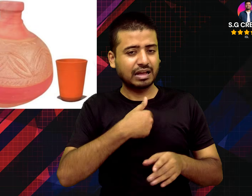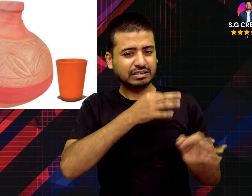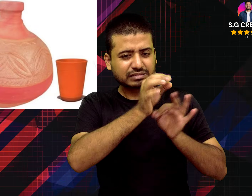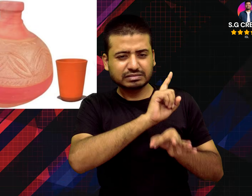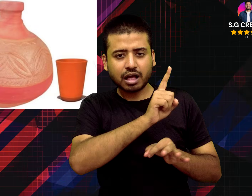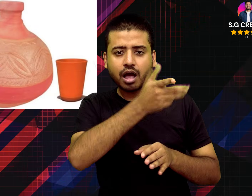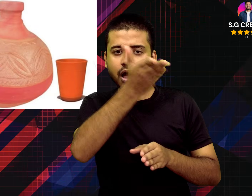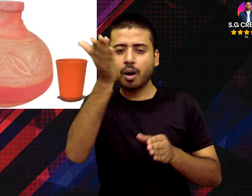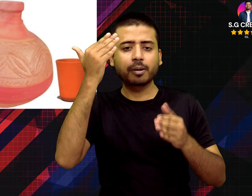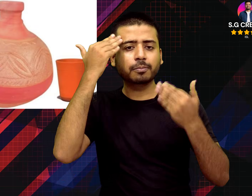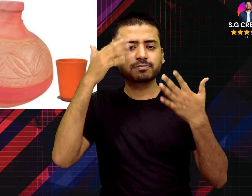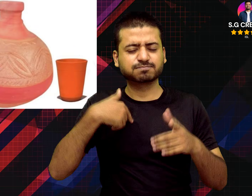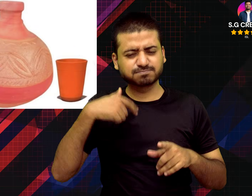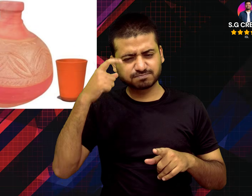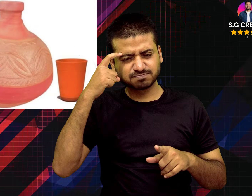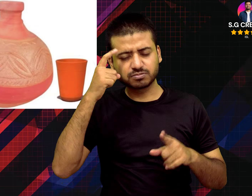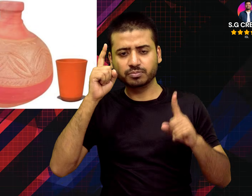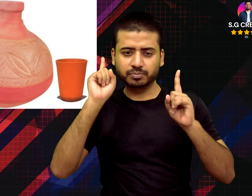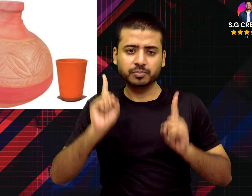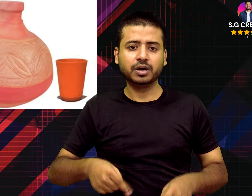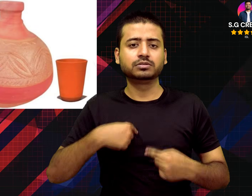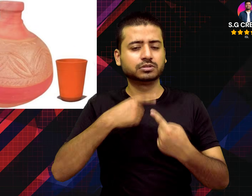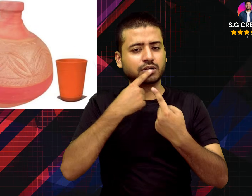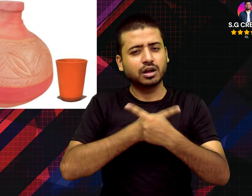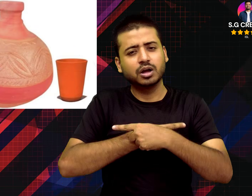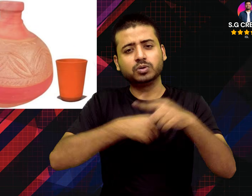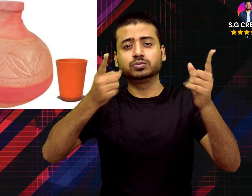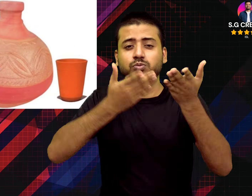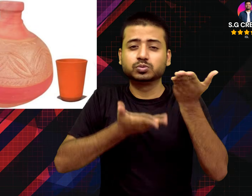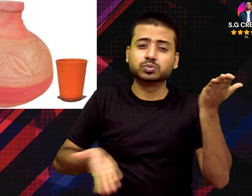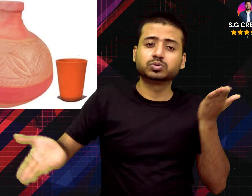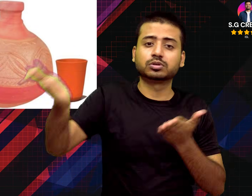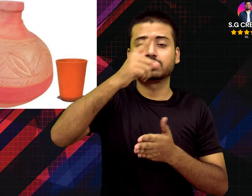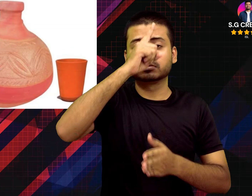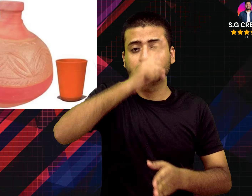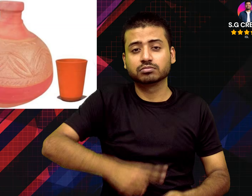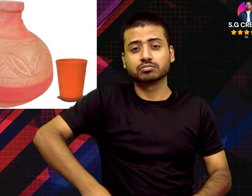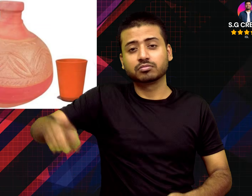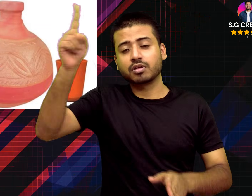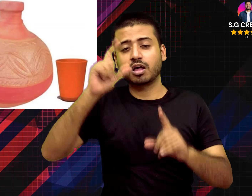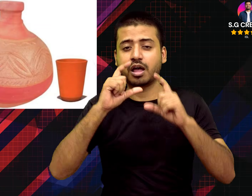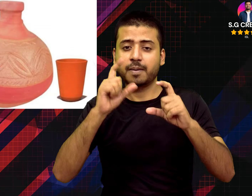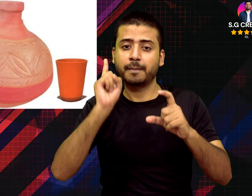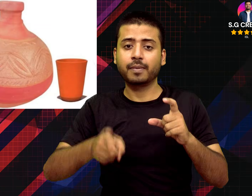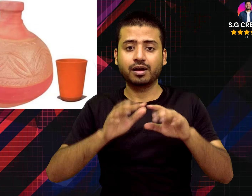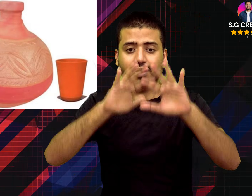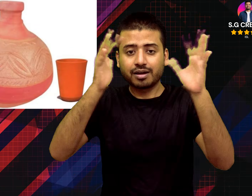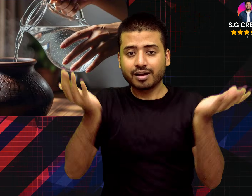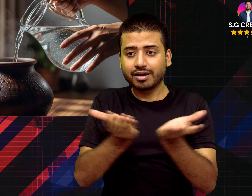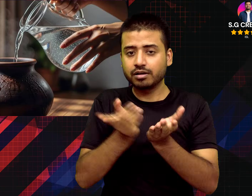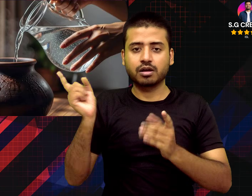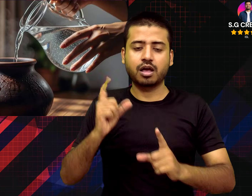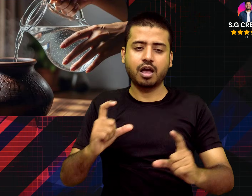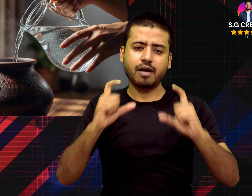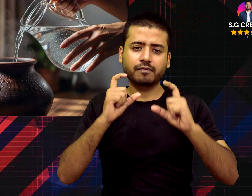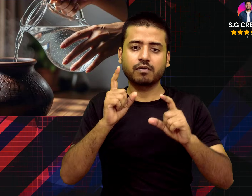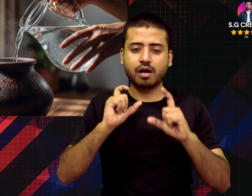vessels. The anatomy of an earthen pot and the science of cooling. To understand why contamination is so destructive to an